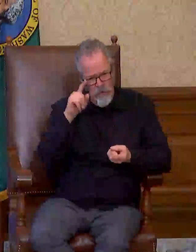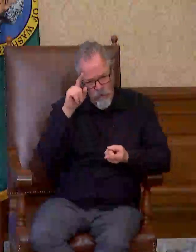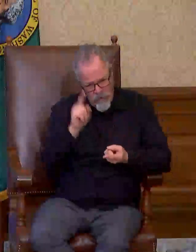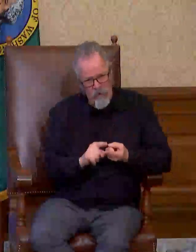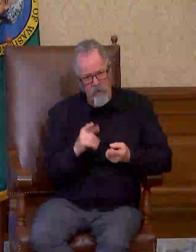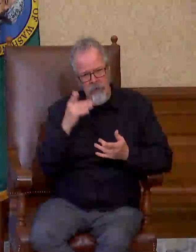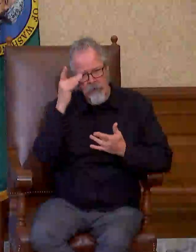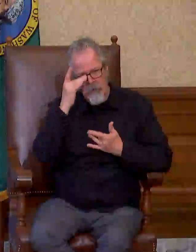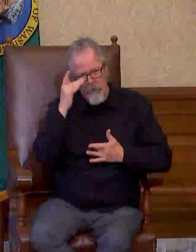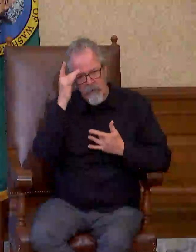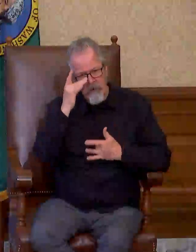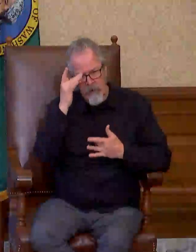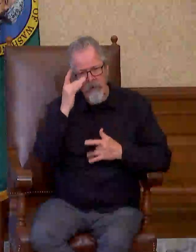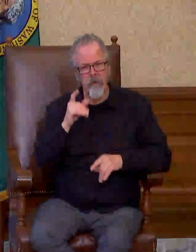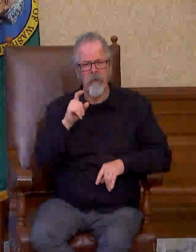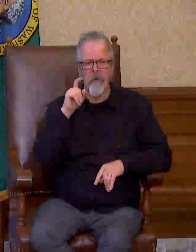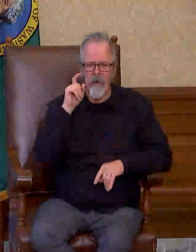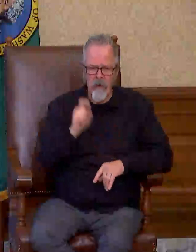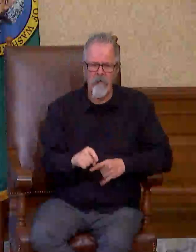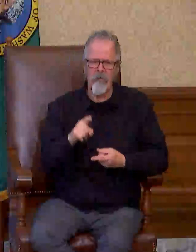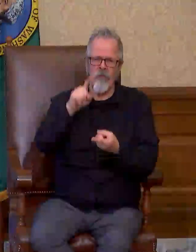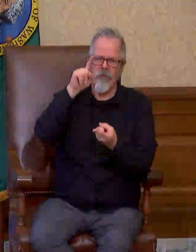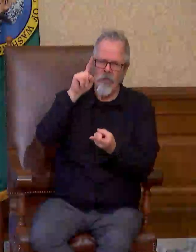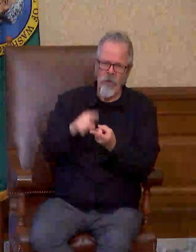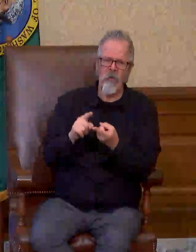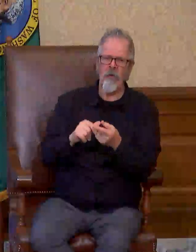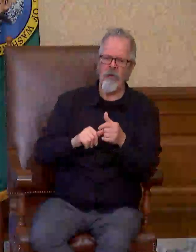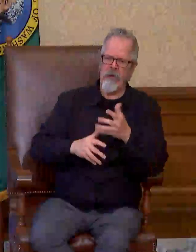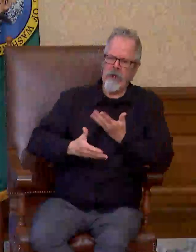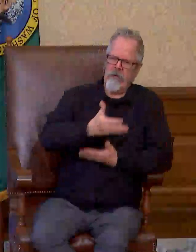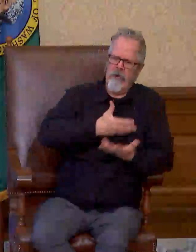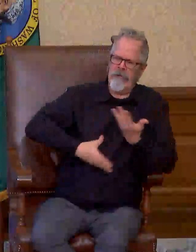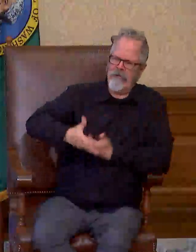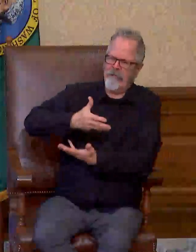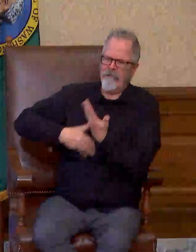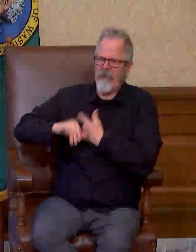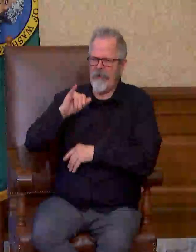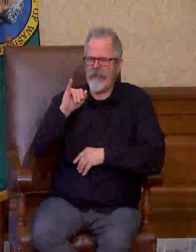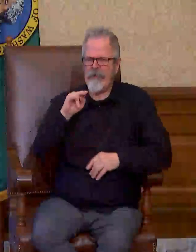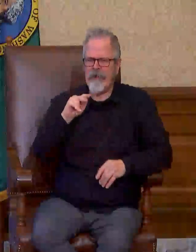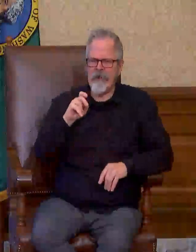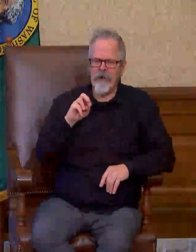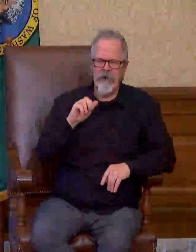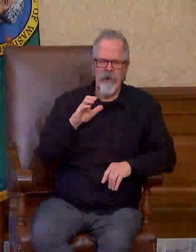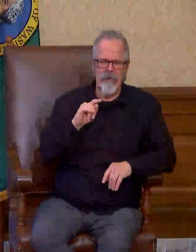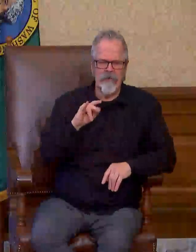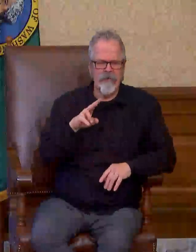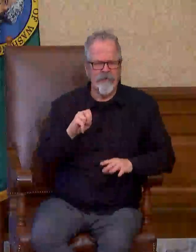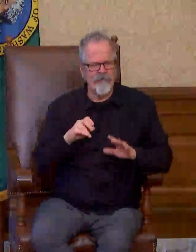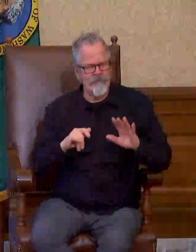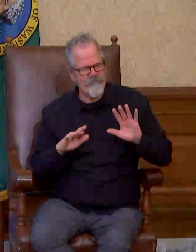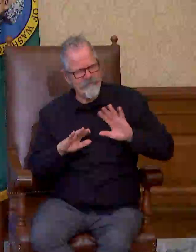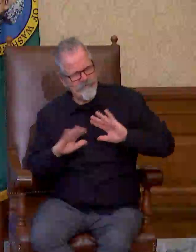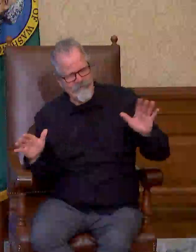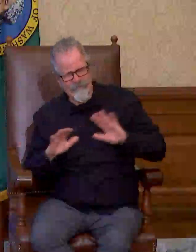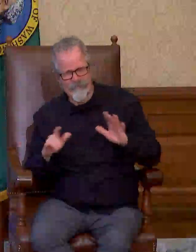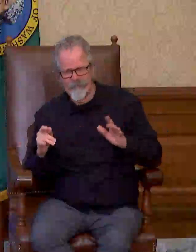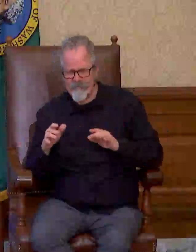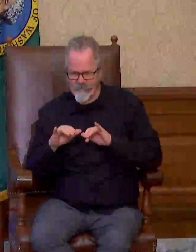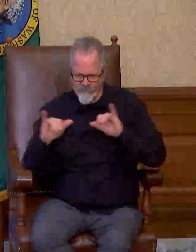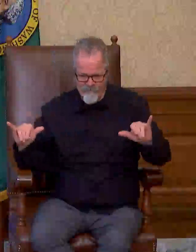that's our thinking on this. Next question comes from Ashley with the Chinook Observer. Hi,